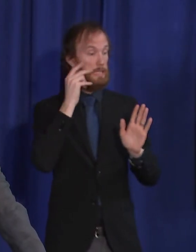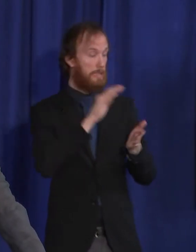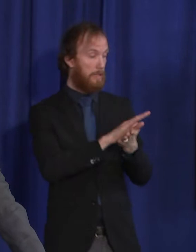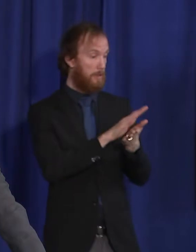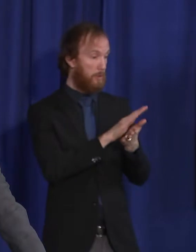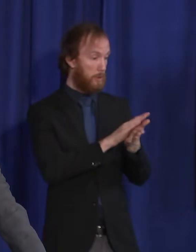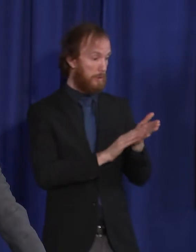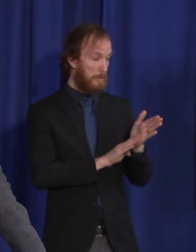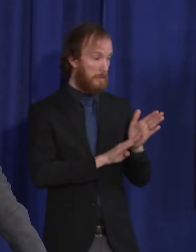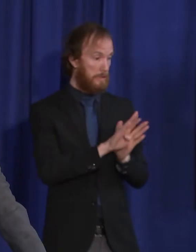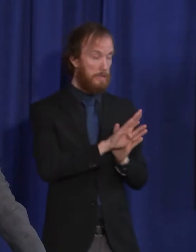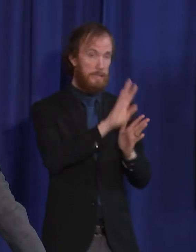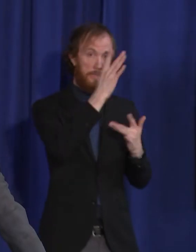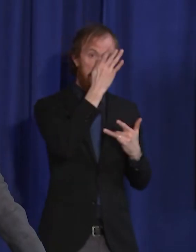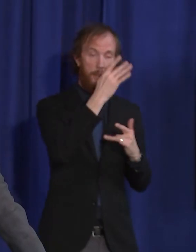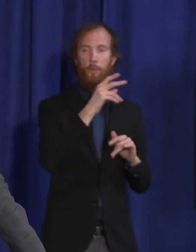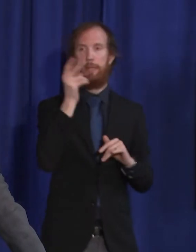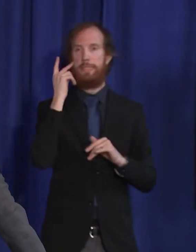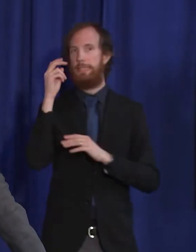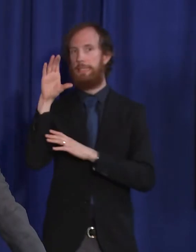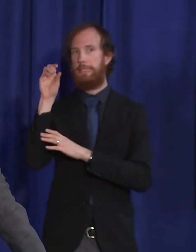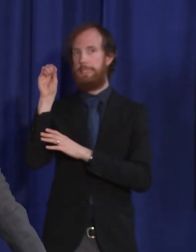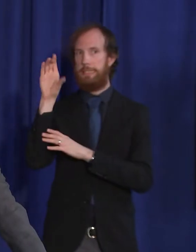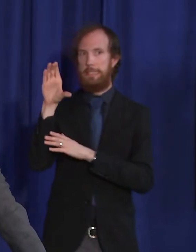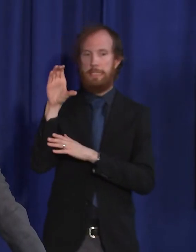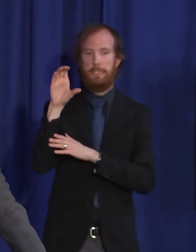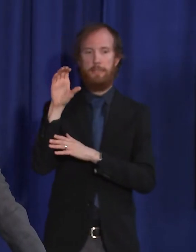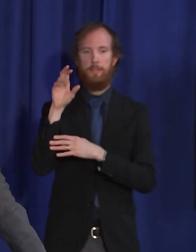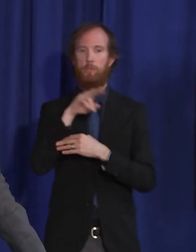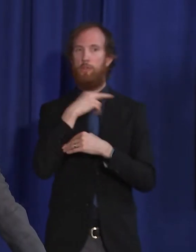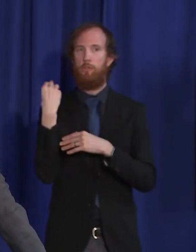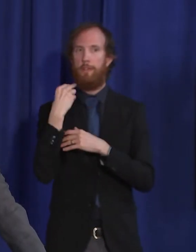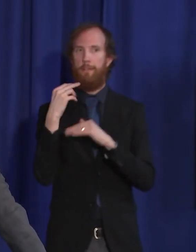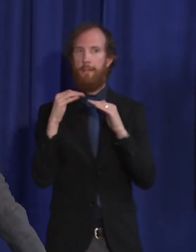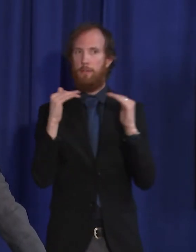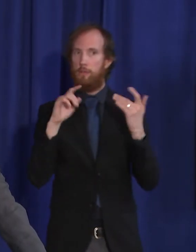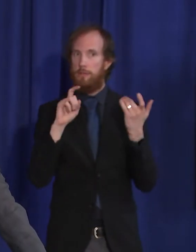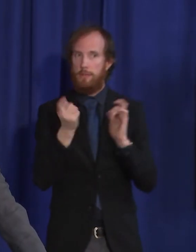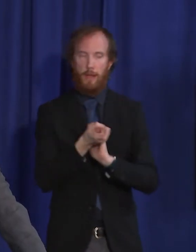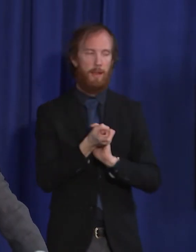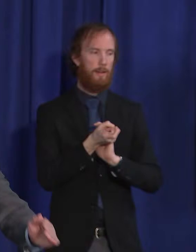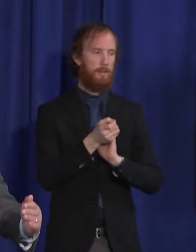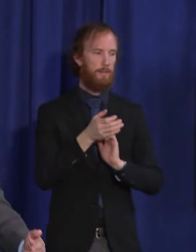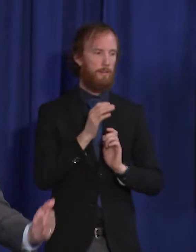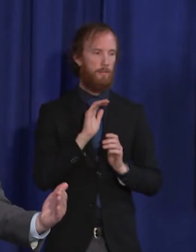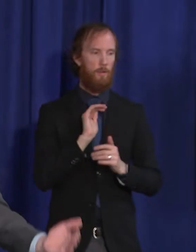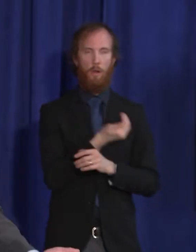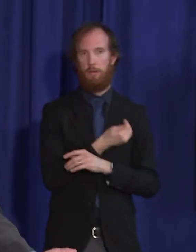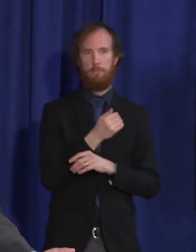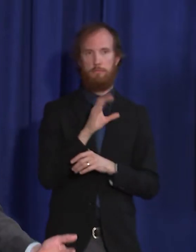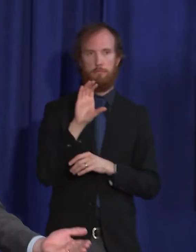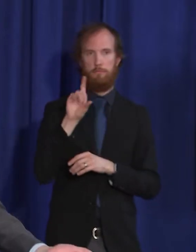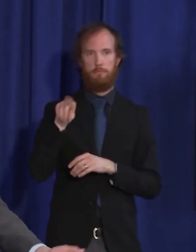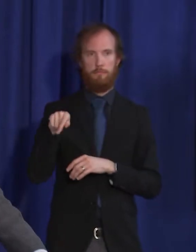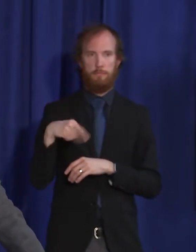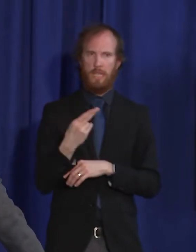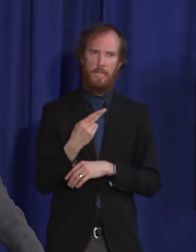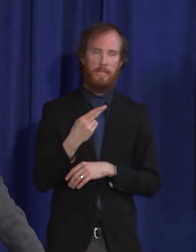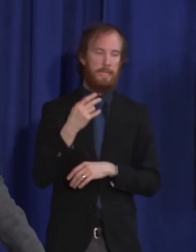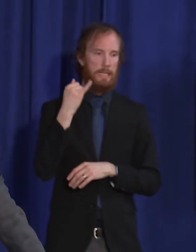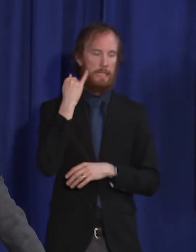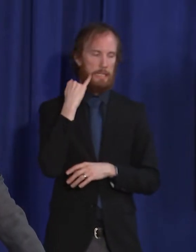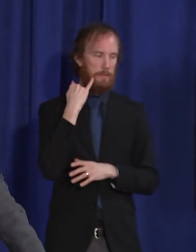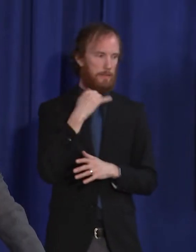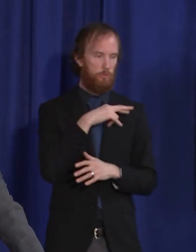our risk level change based on the CDC, based on our local Department of Health, we will go back and implement a